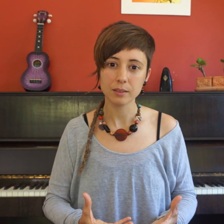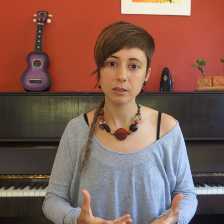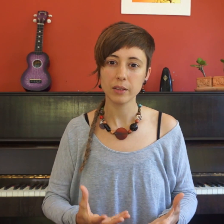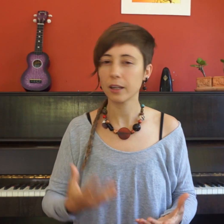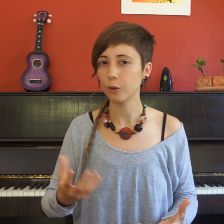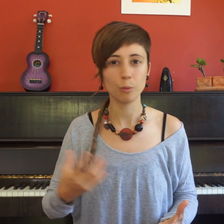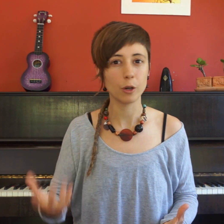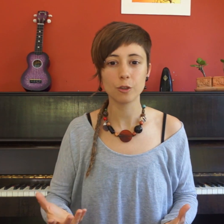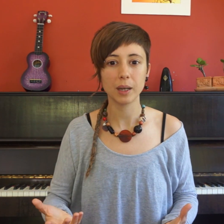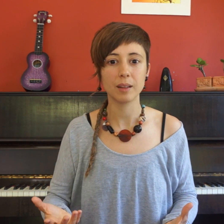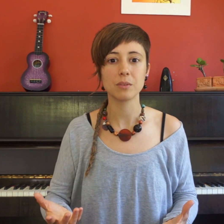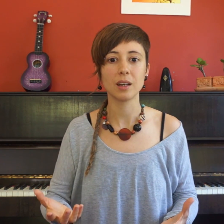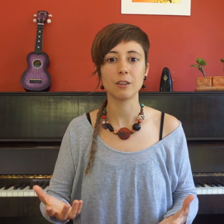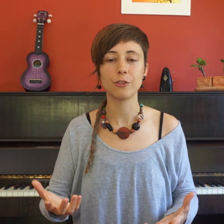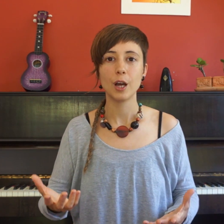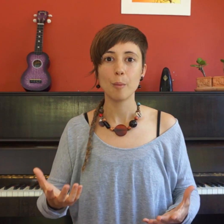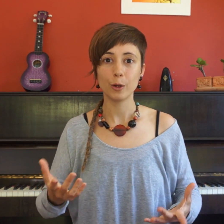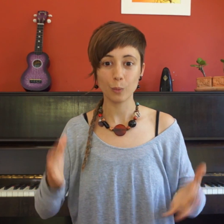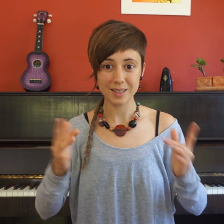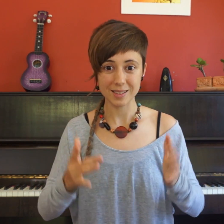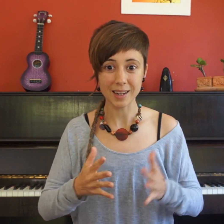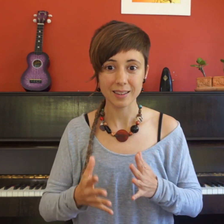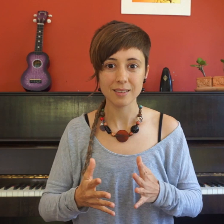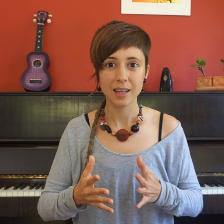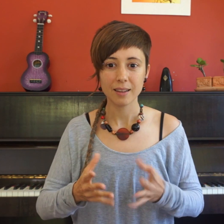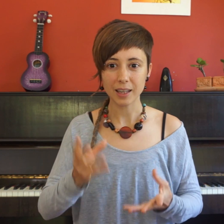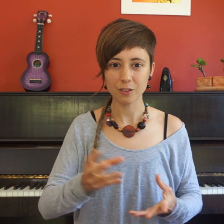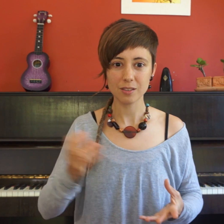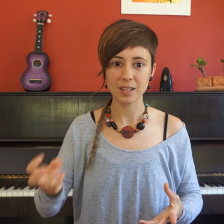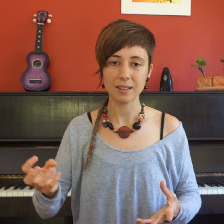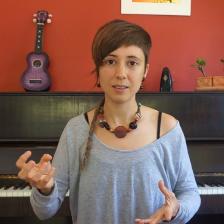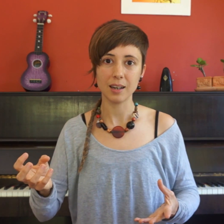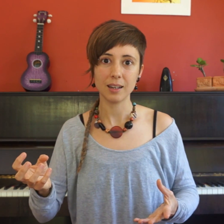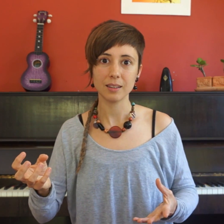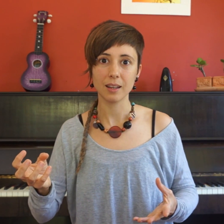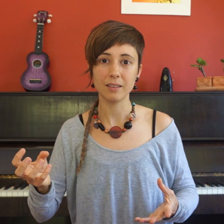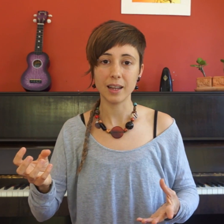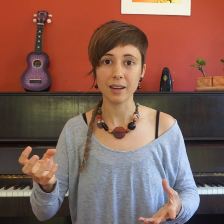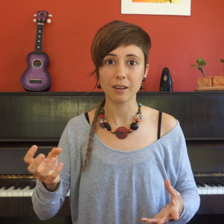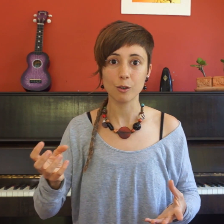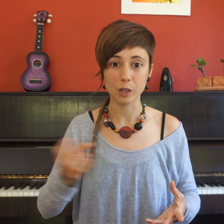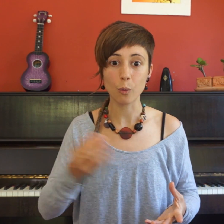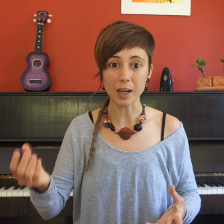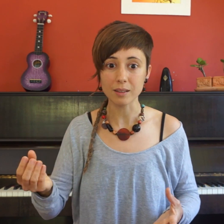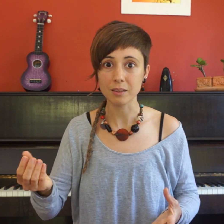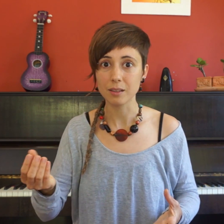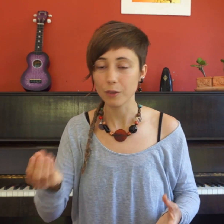powerless. They can't do much by themselves. But with signs, they understand that their requests, for